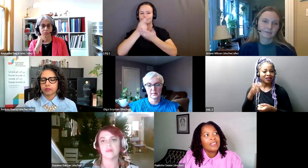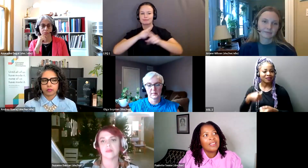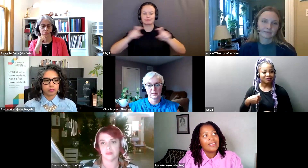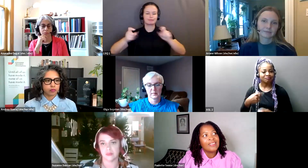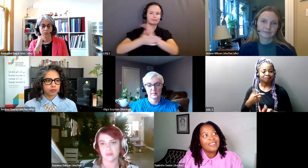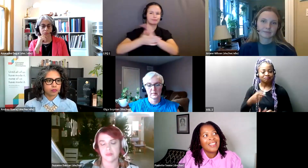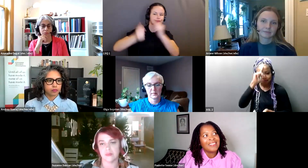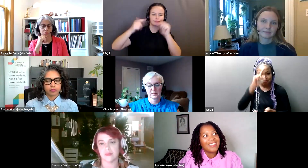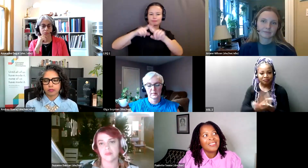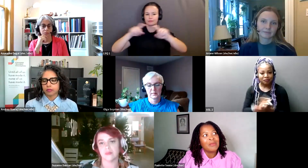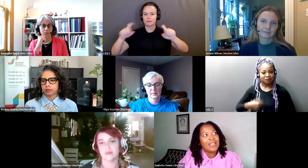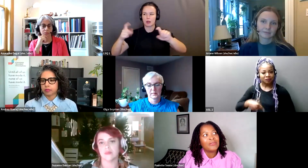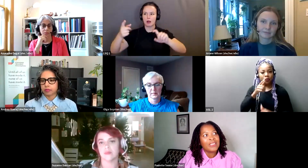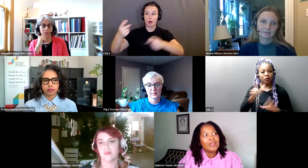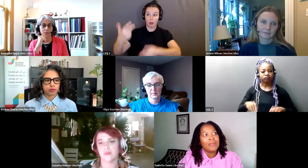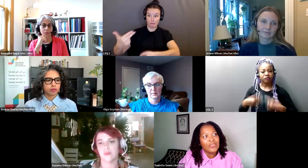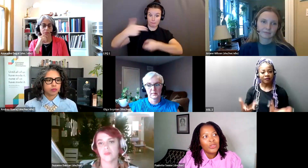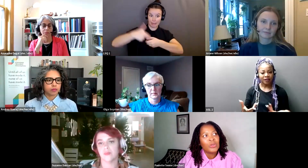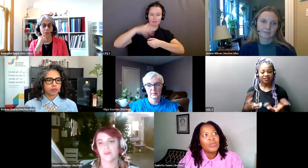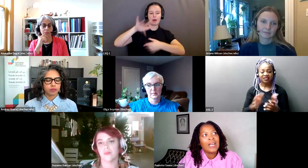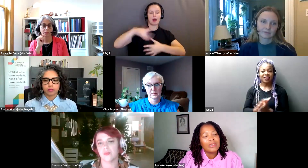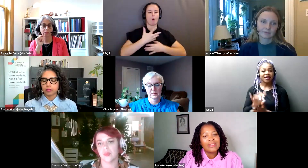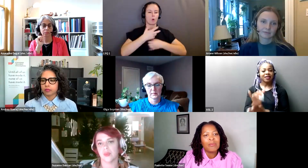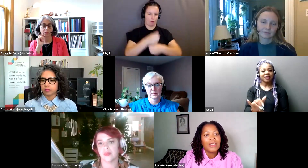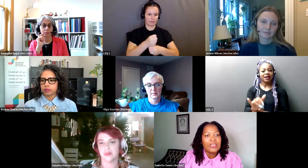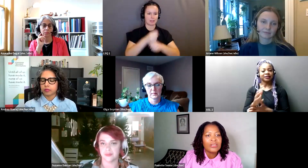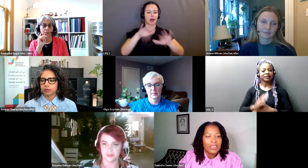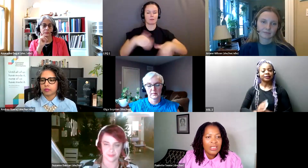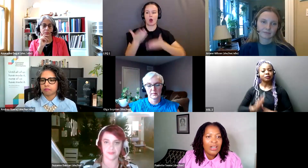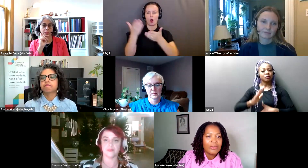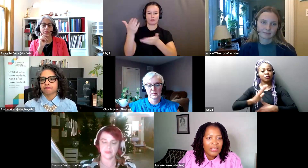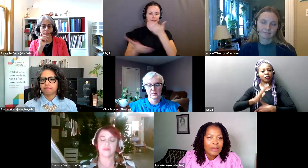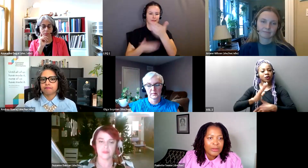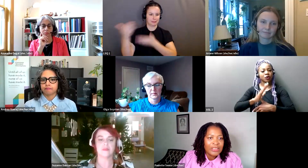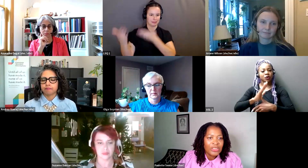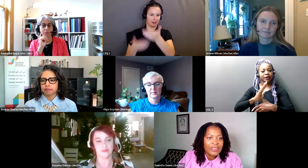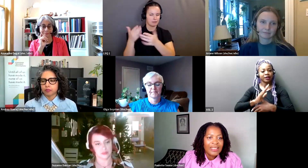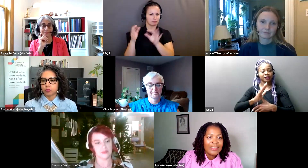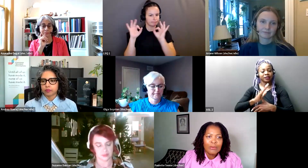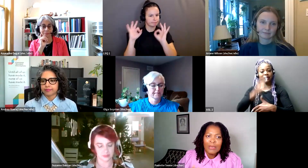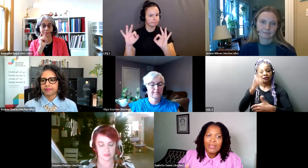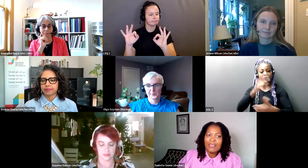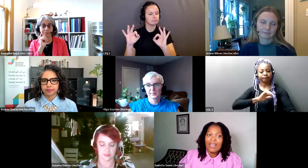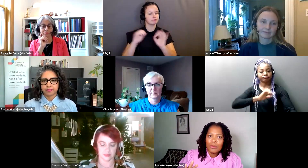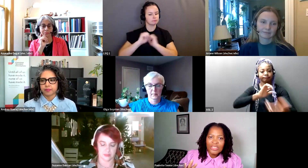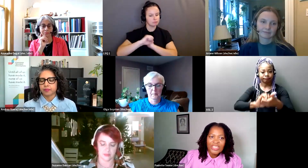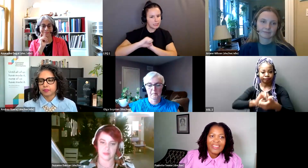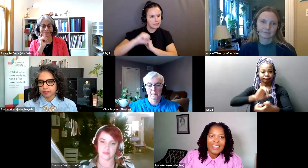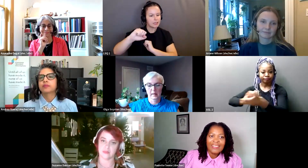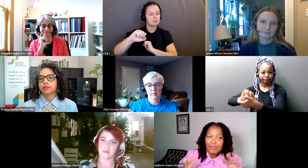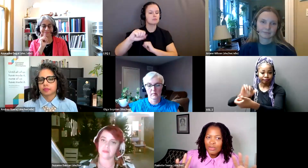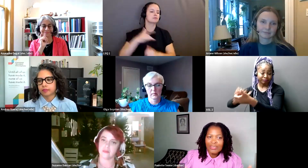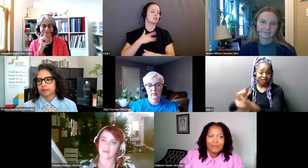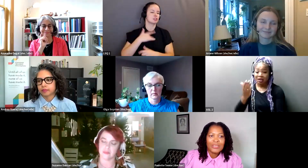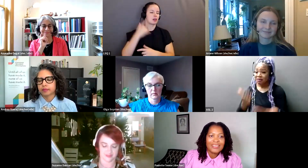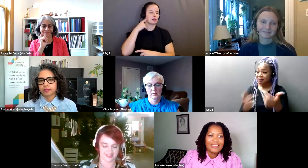that that's a fundamental, I would say, pillar of collaboration. So maybe I will share